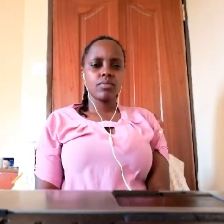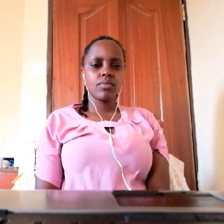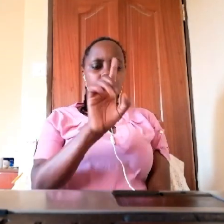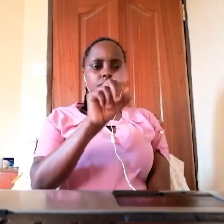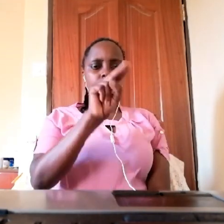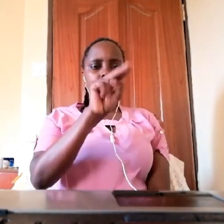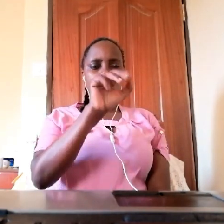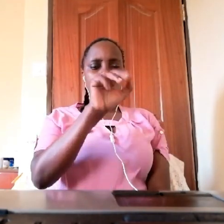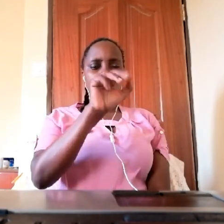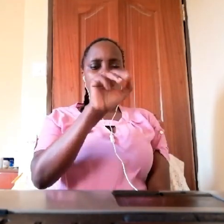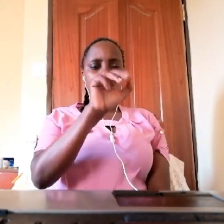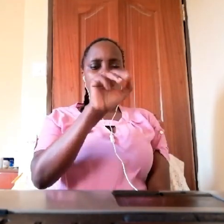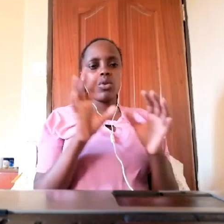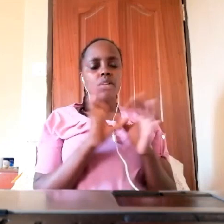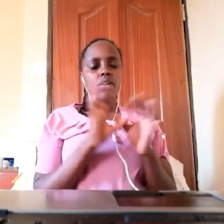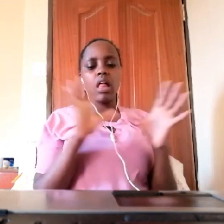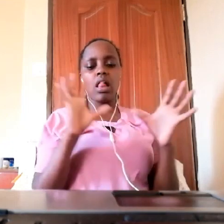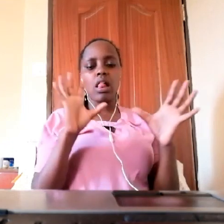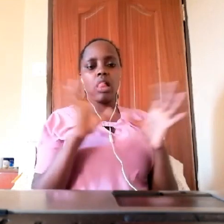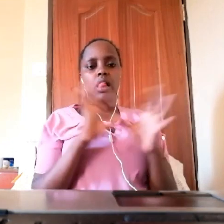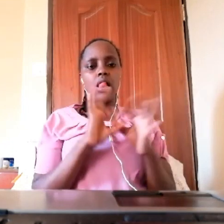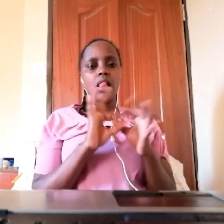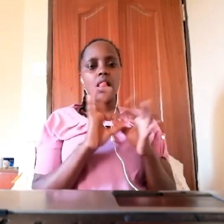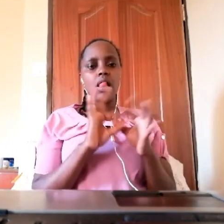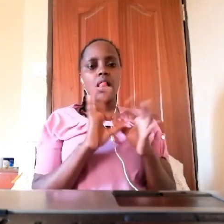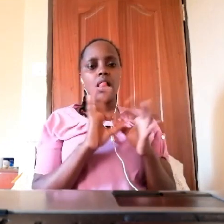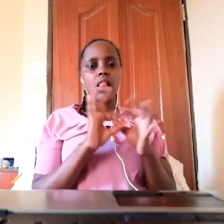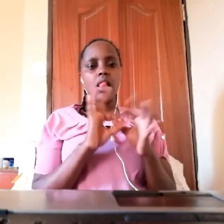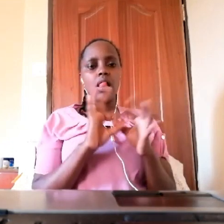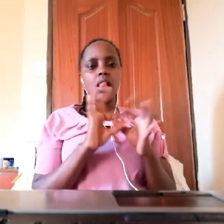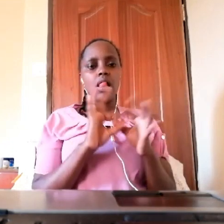Edium, your connection is really bad. We can't hear you.